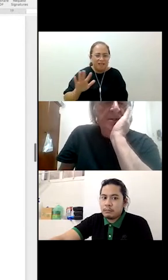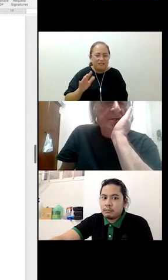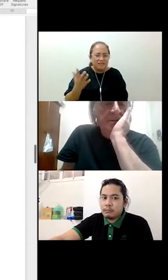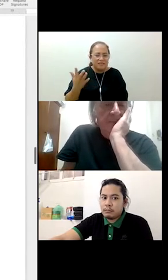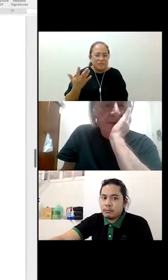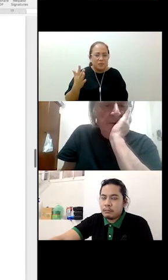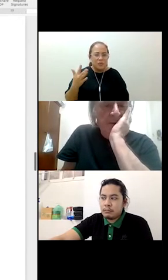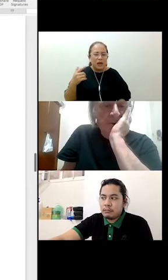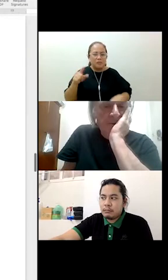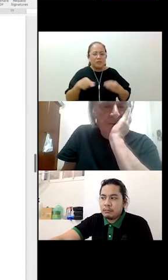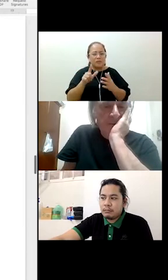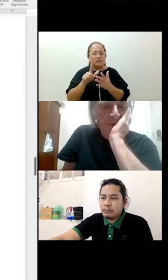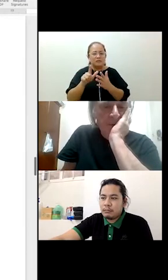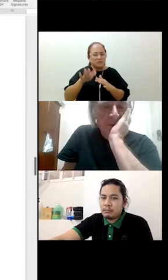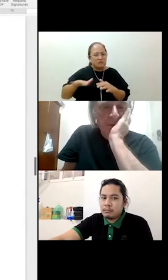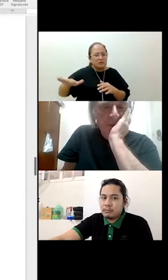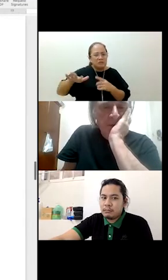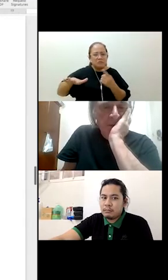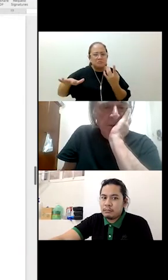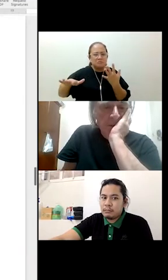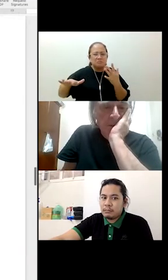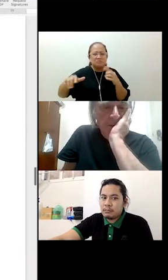in this lesson by location.